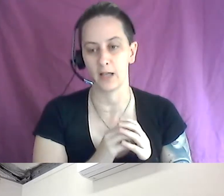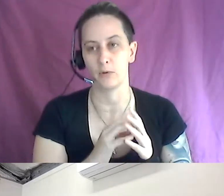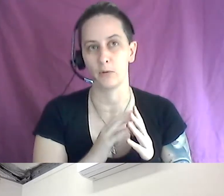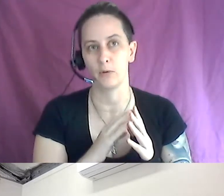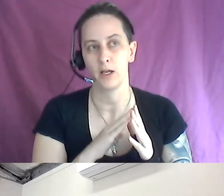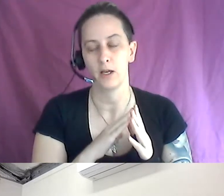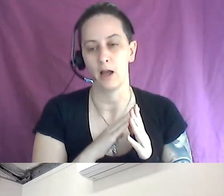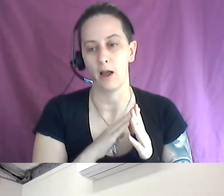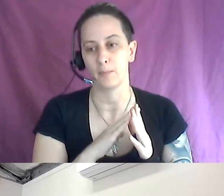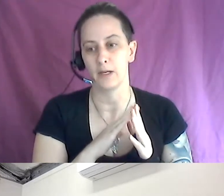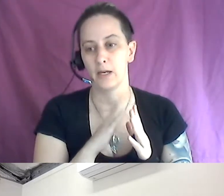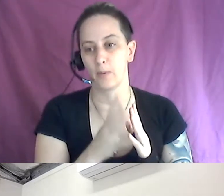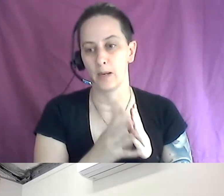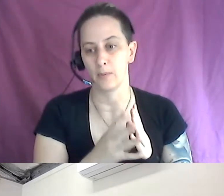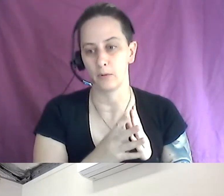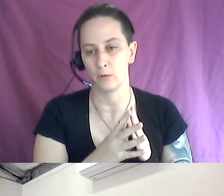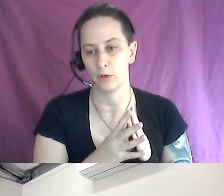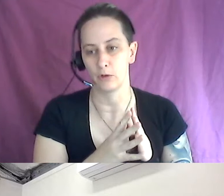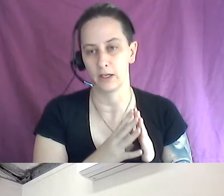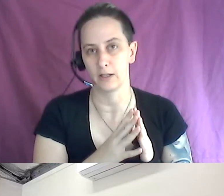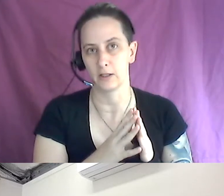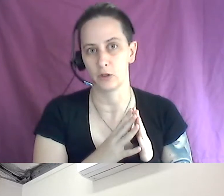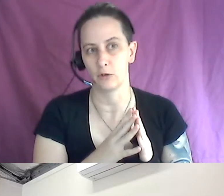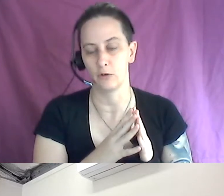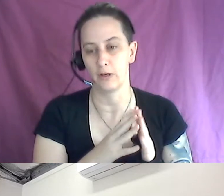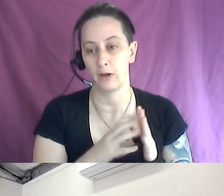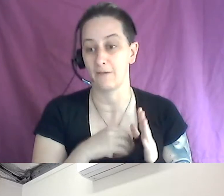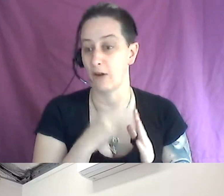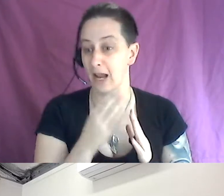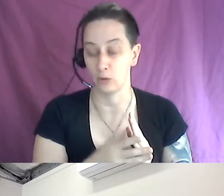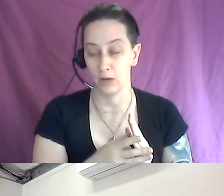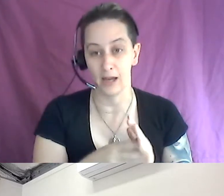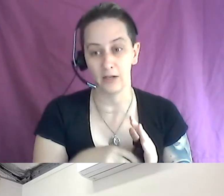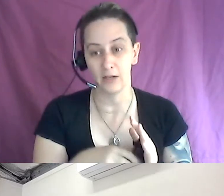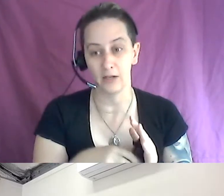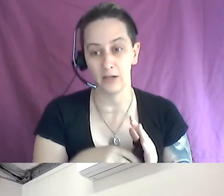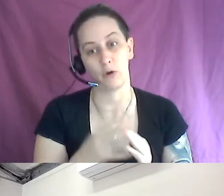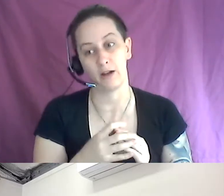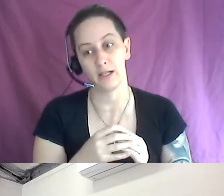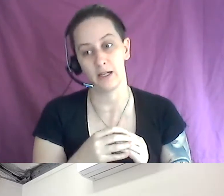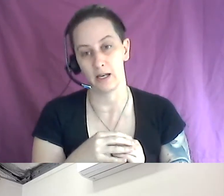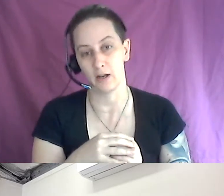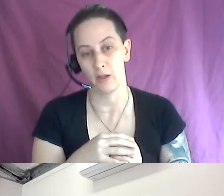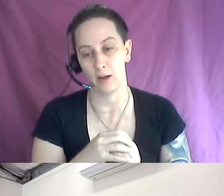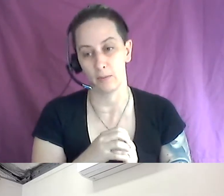for example, hearing people using it to get financial gain or notoriety in